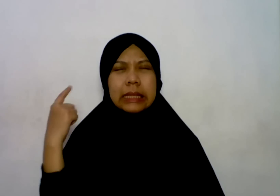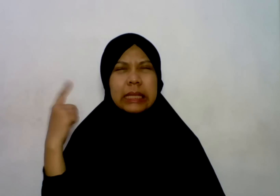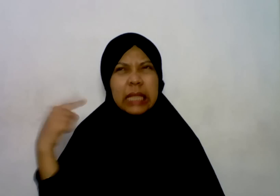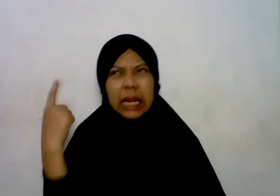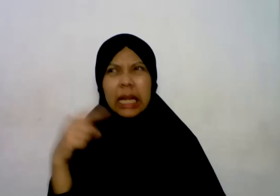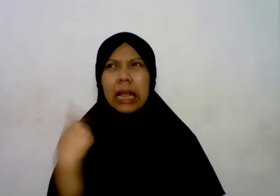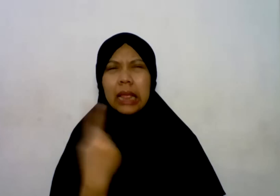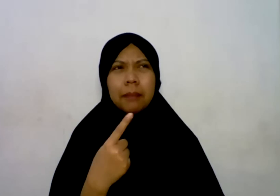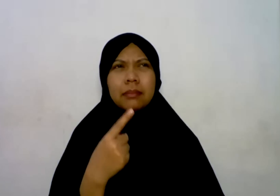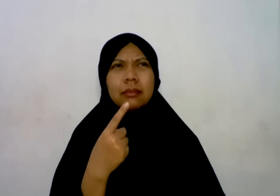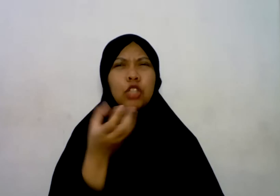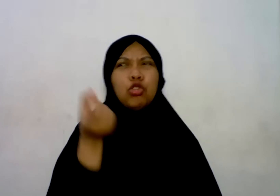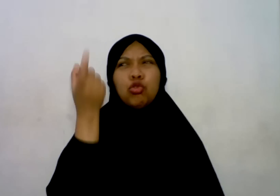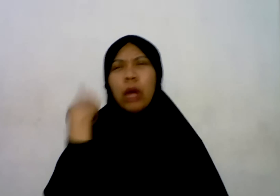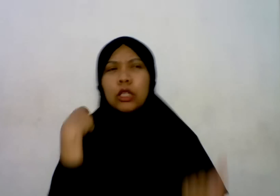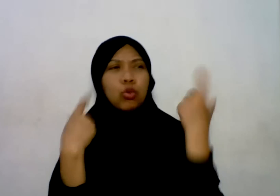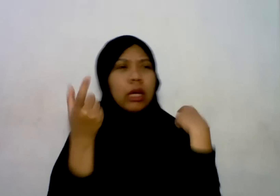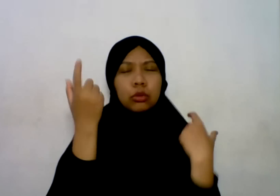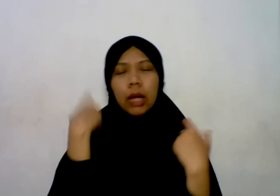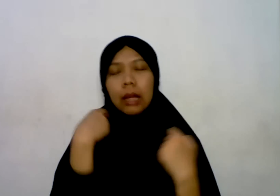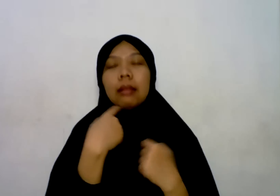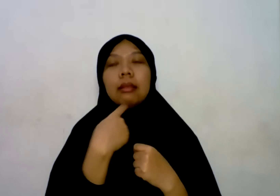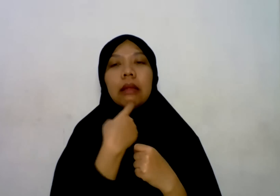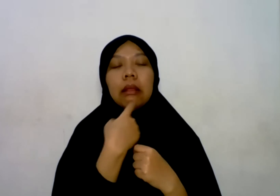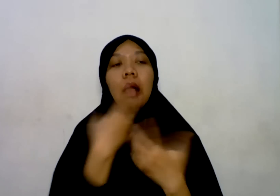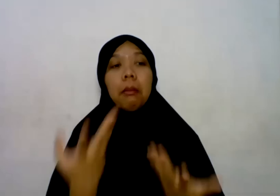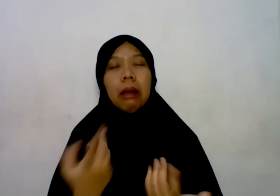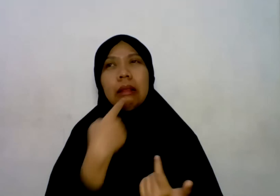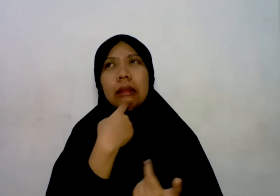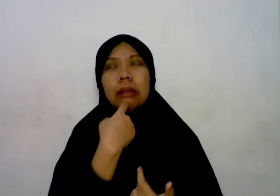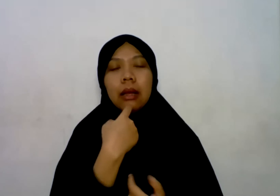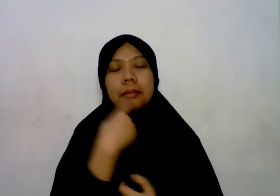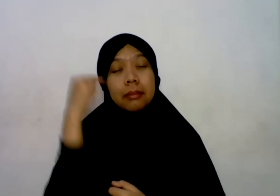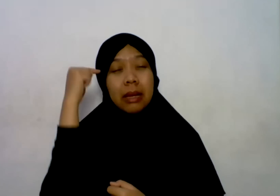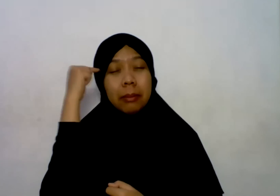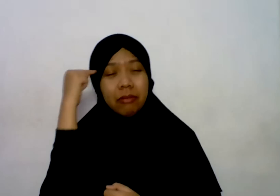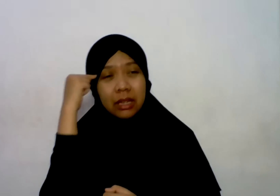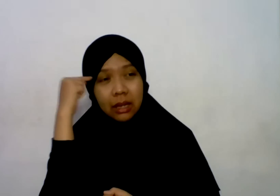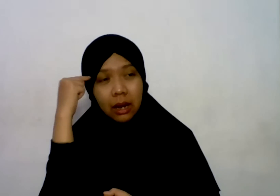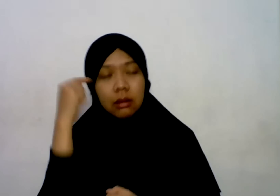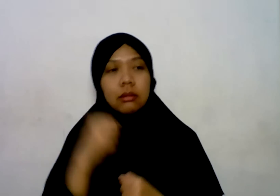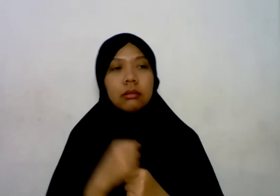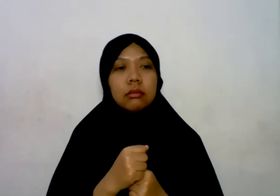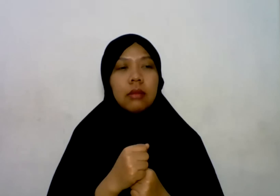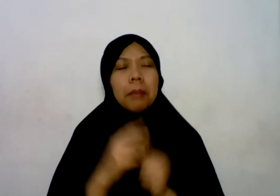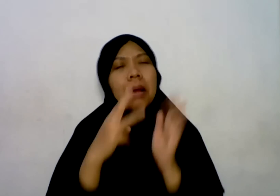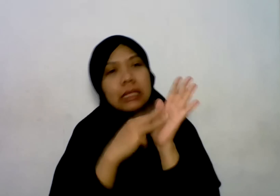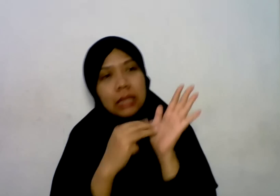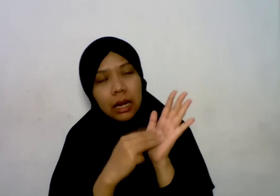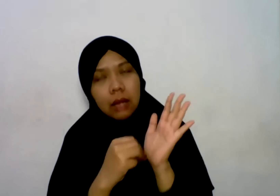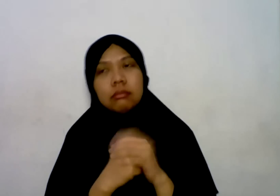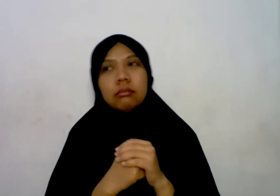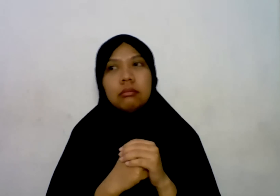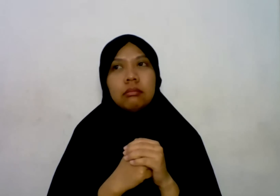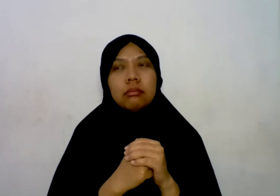ignore the assumptions and the problematic assumptions that we